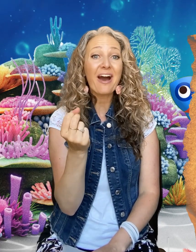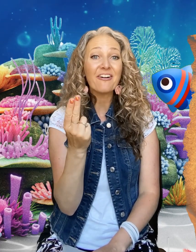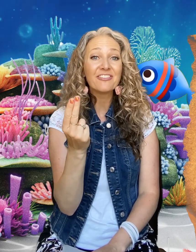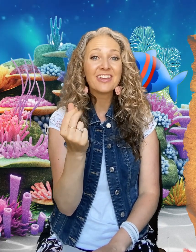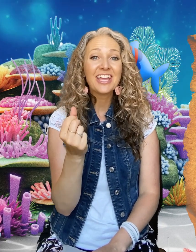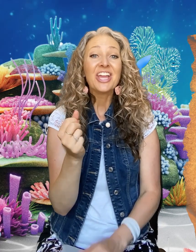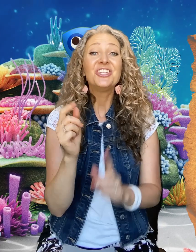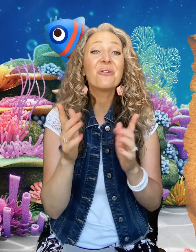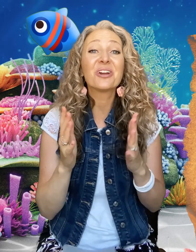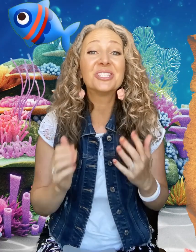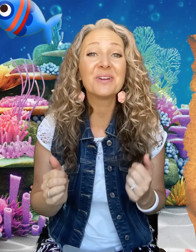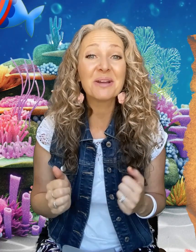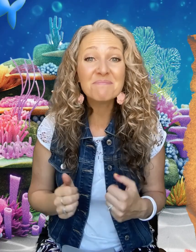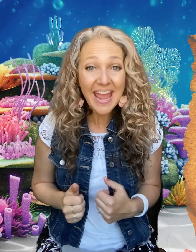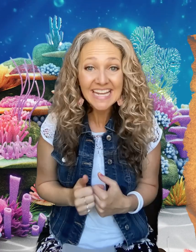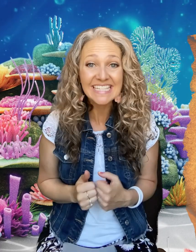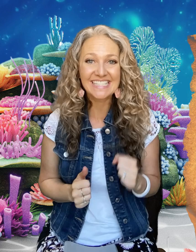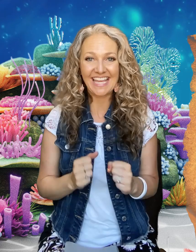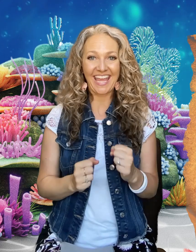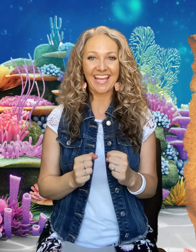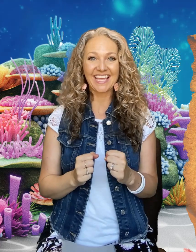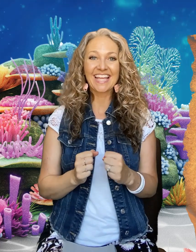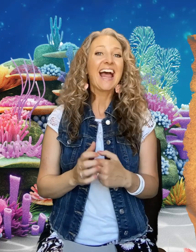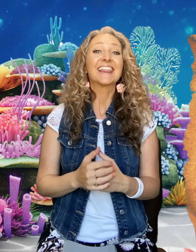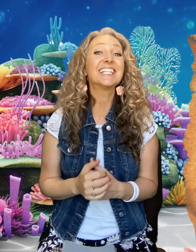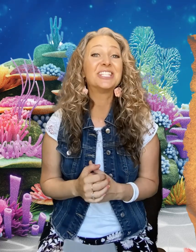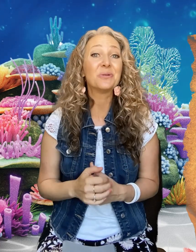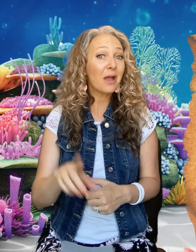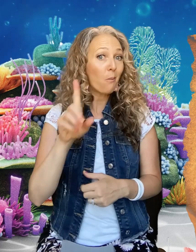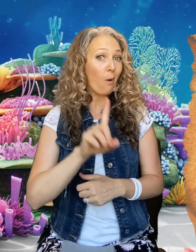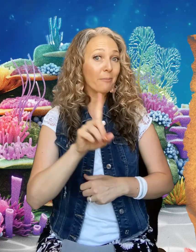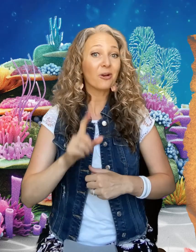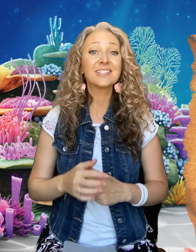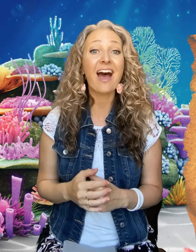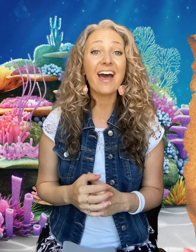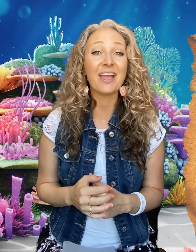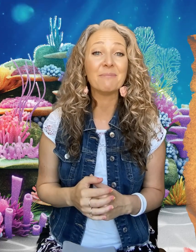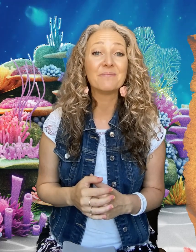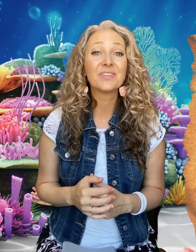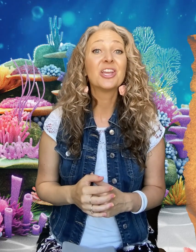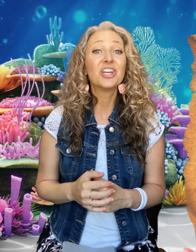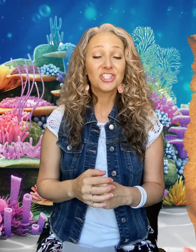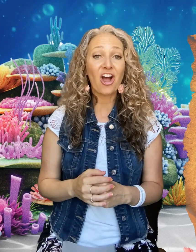15:12. You're doing amazing. Let's do it one more time. John